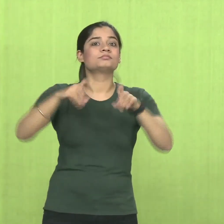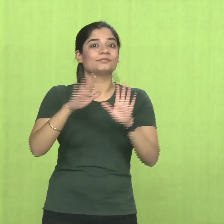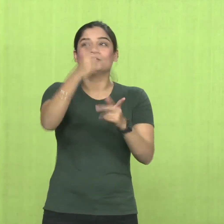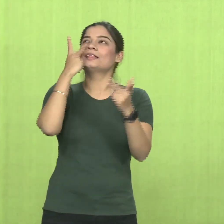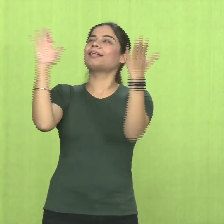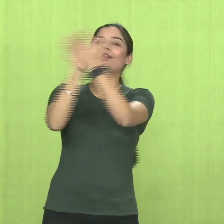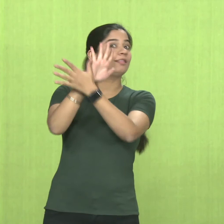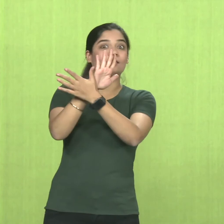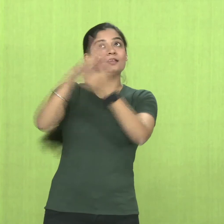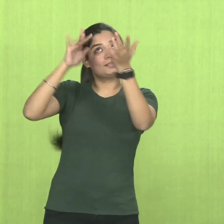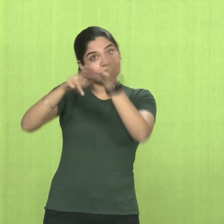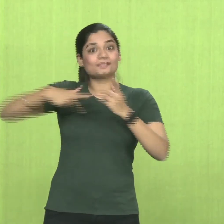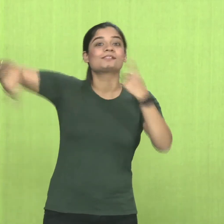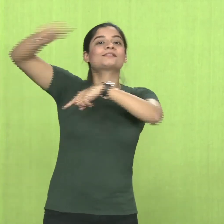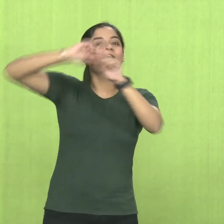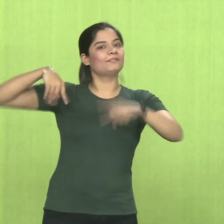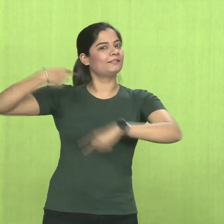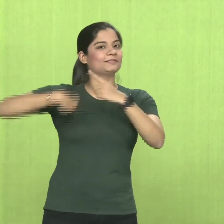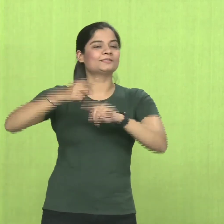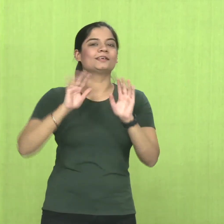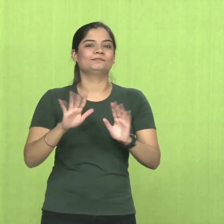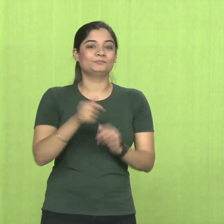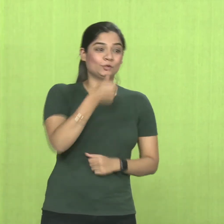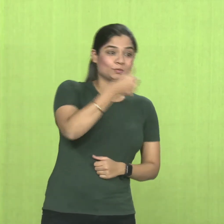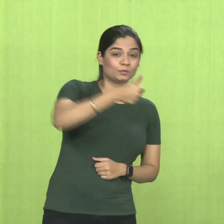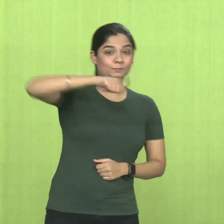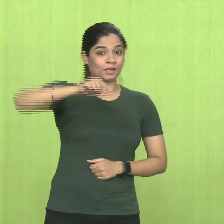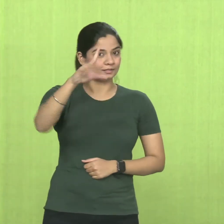the atmosphere. We can't see these microorganisms, but they are both good and bad for the